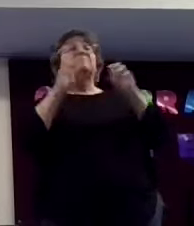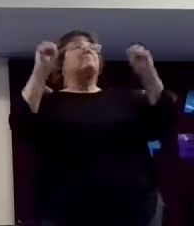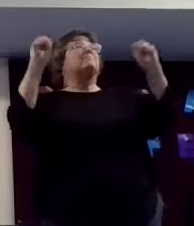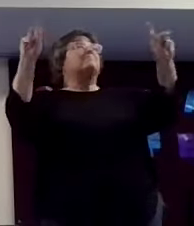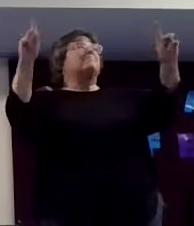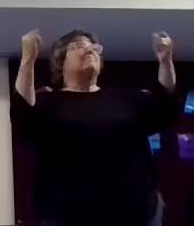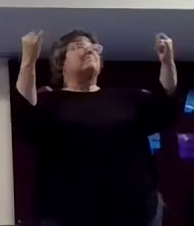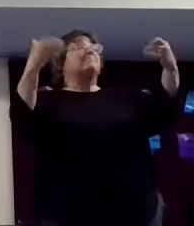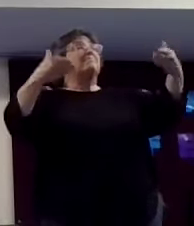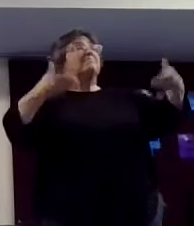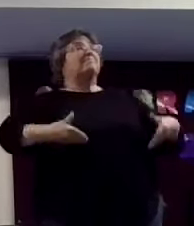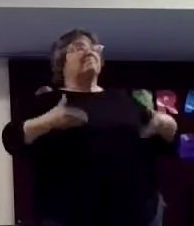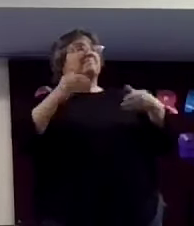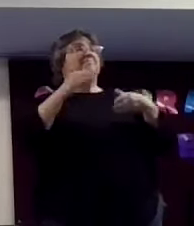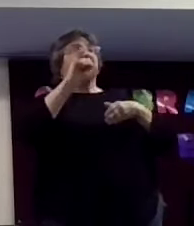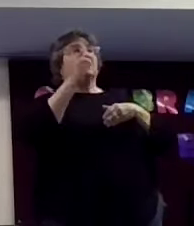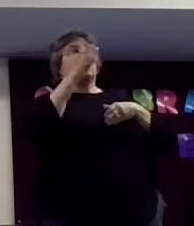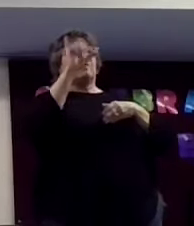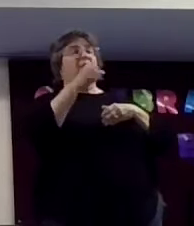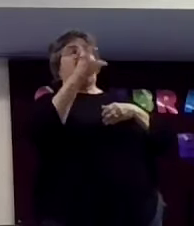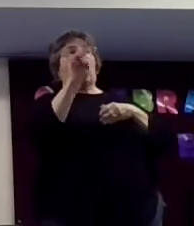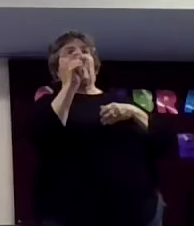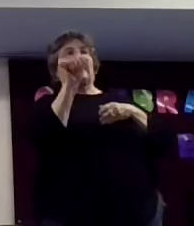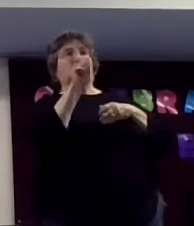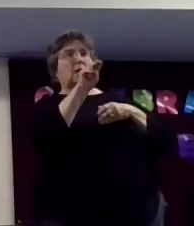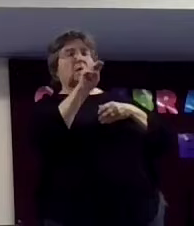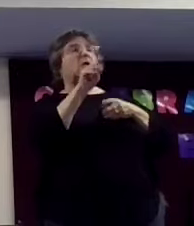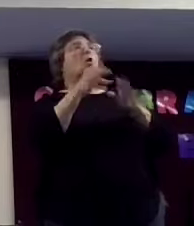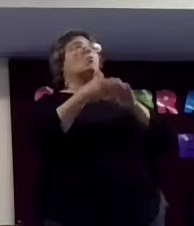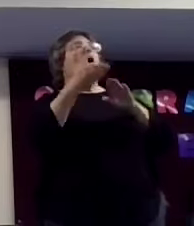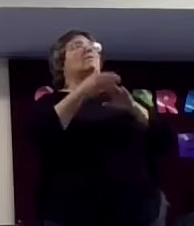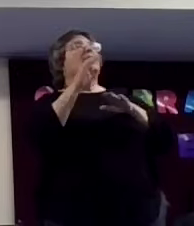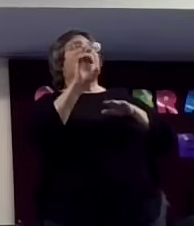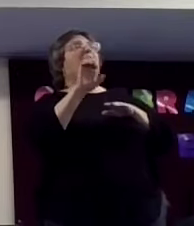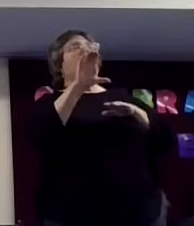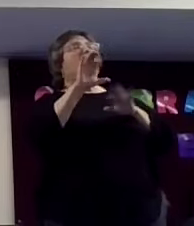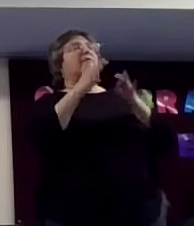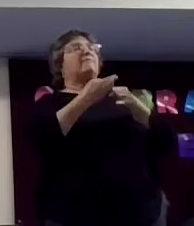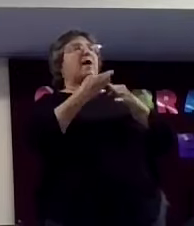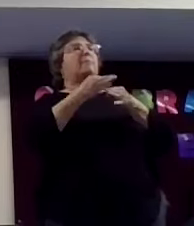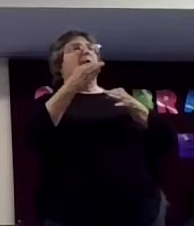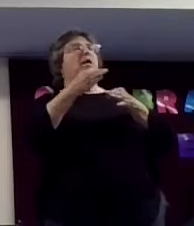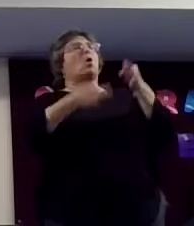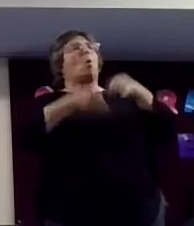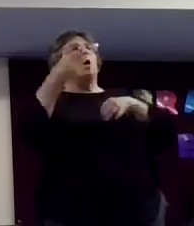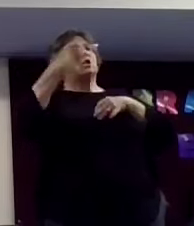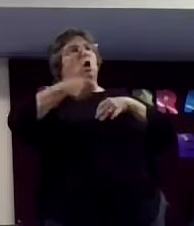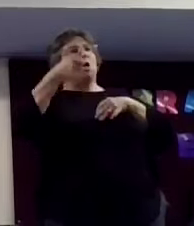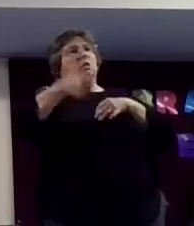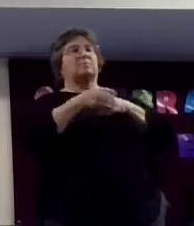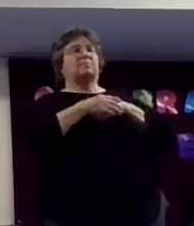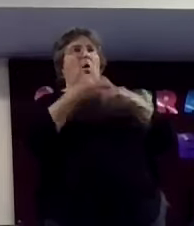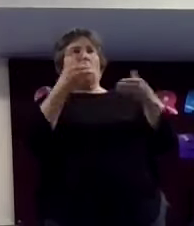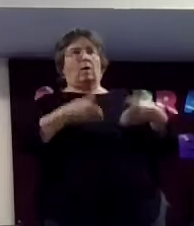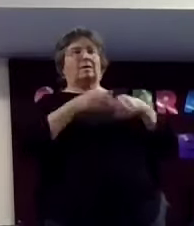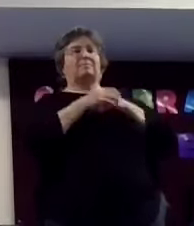All right, now I'd like to introduce Jeffrey Harrington, who's running for Erie County Family Court Judge.